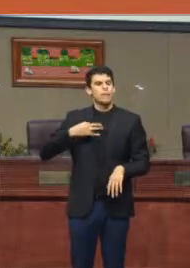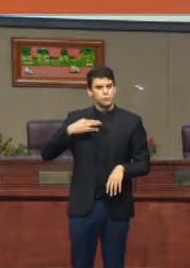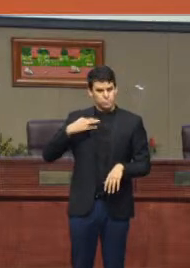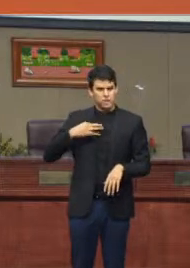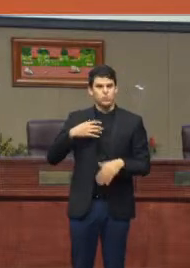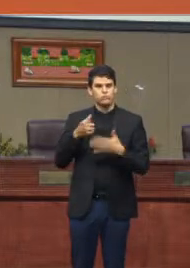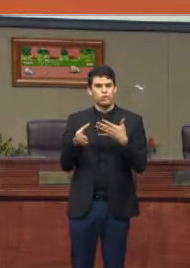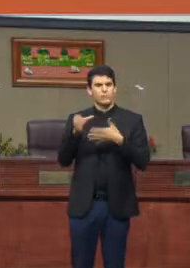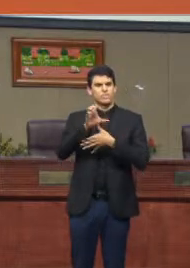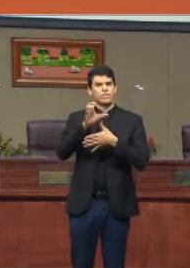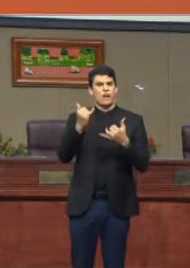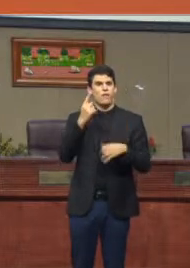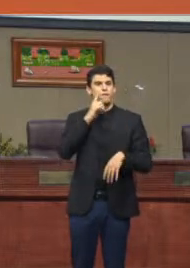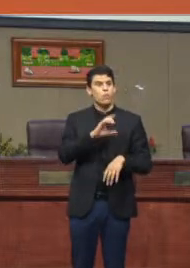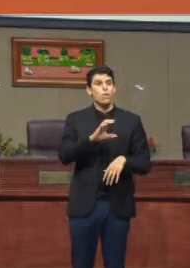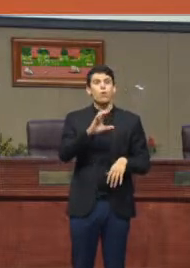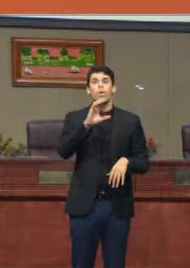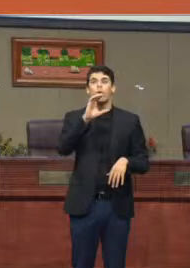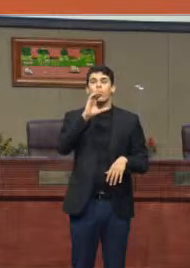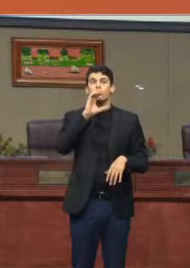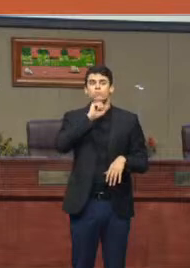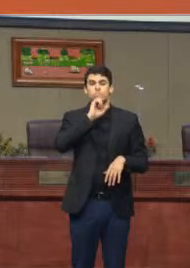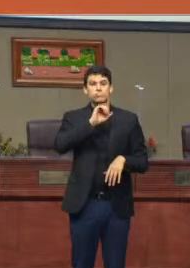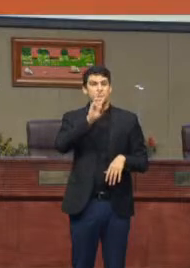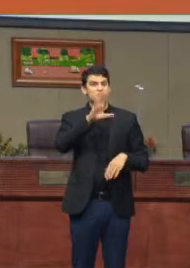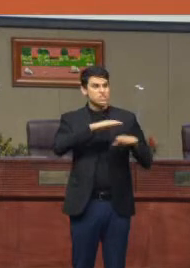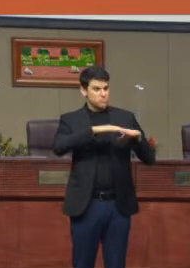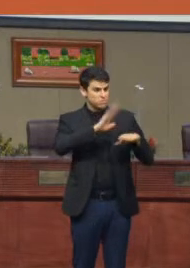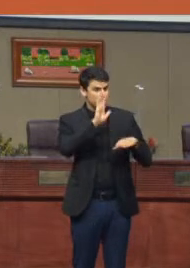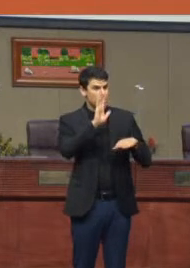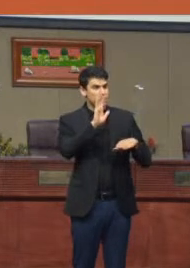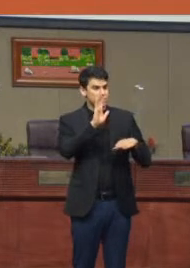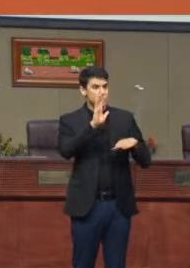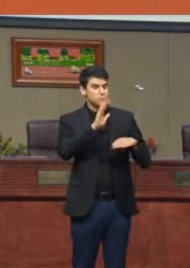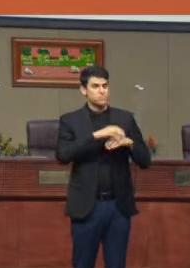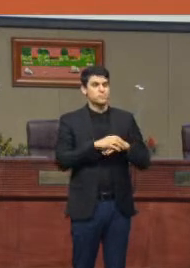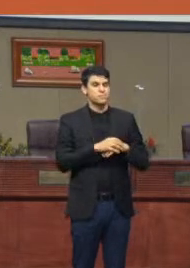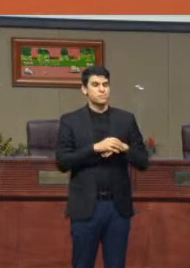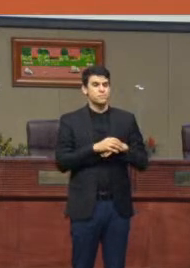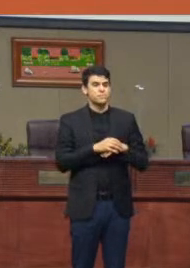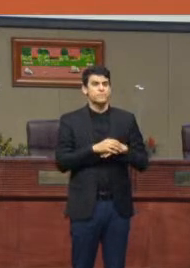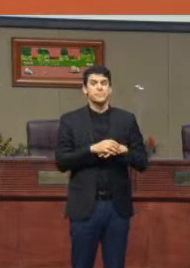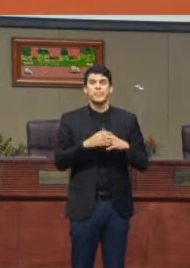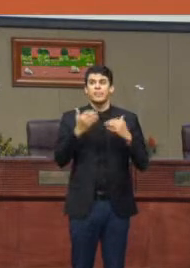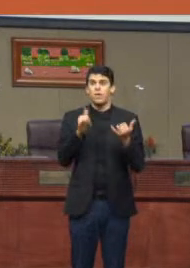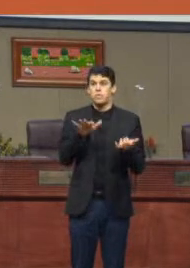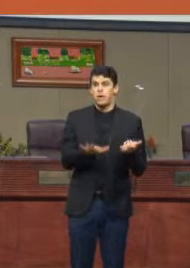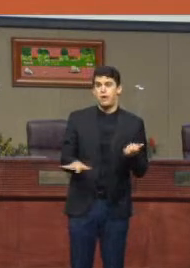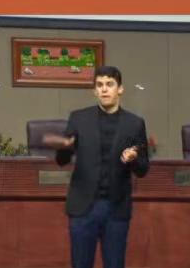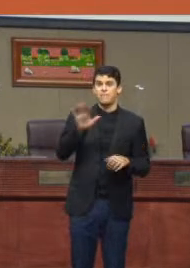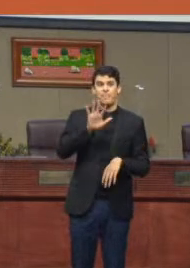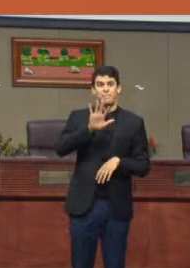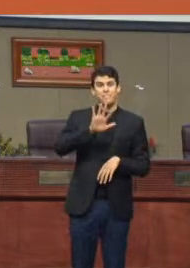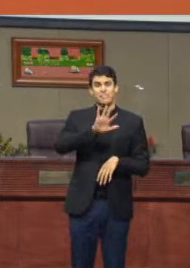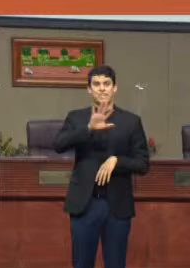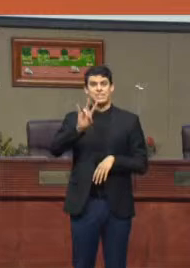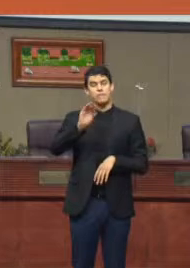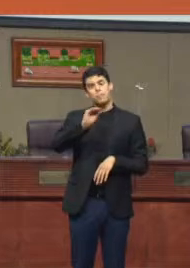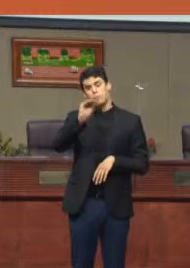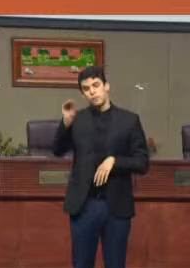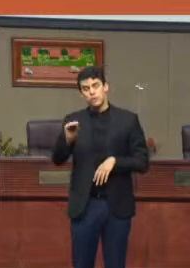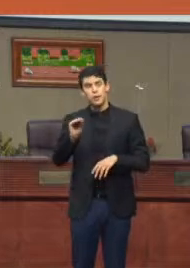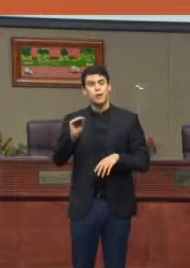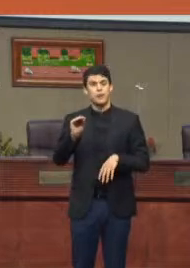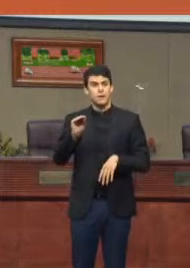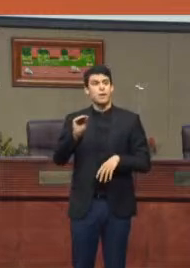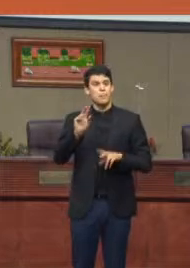60-plus year-old individuals. As we now have approximately 57% of those